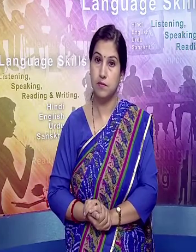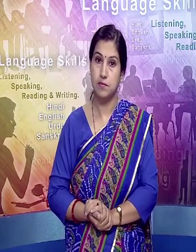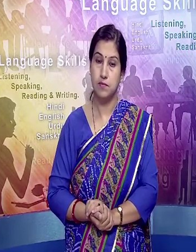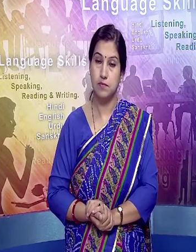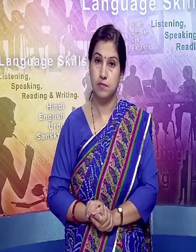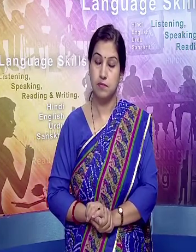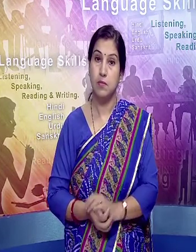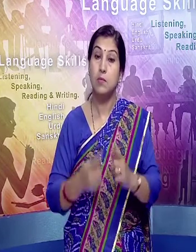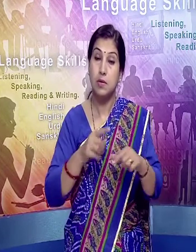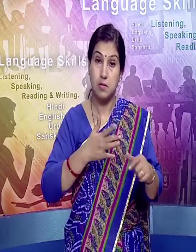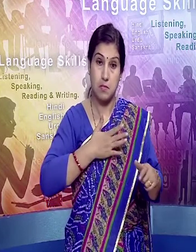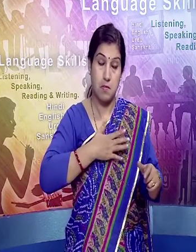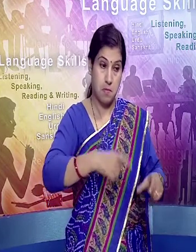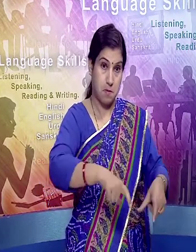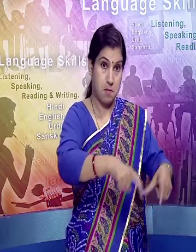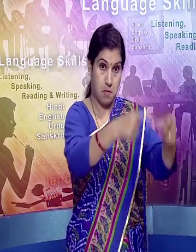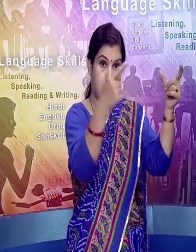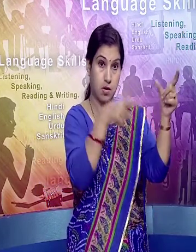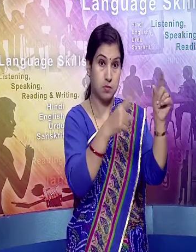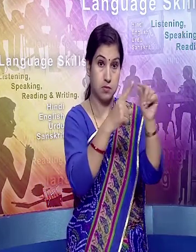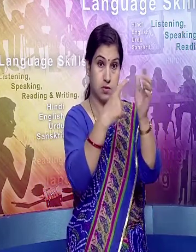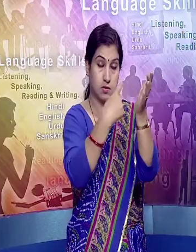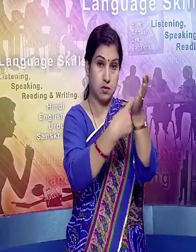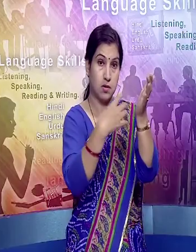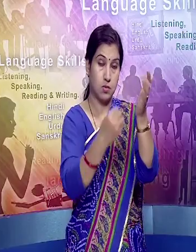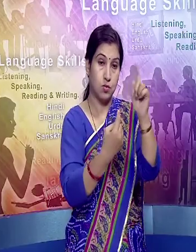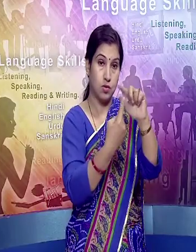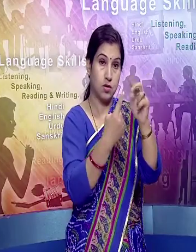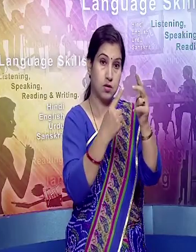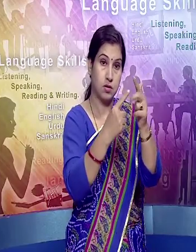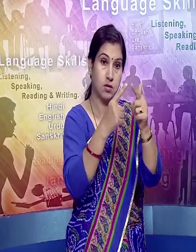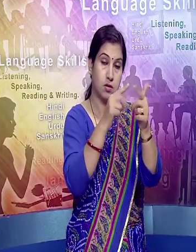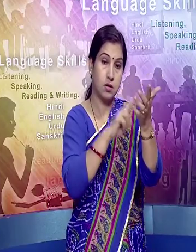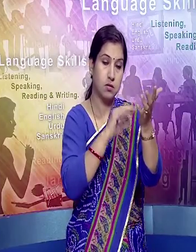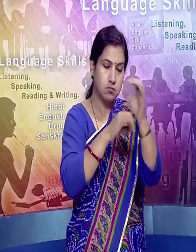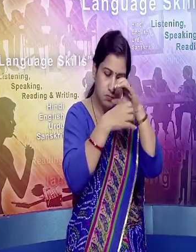and plant protein contain different types of amino acids.